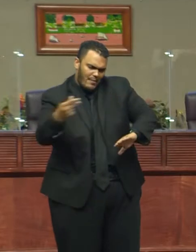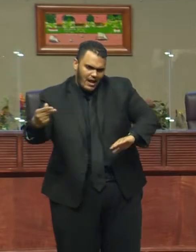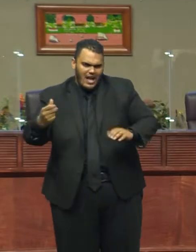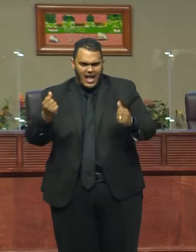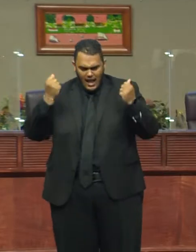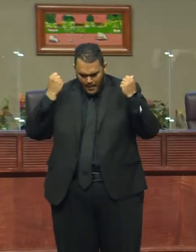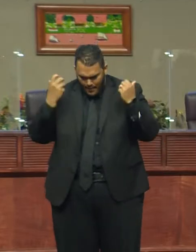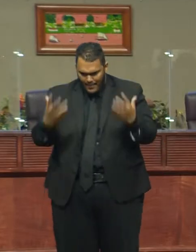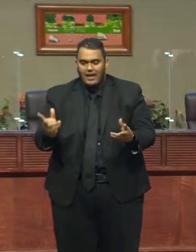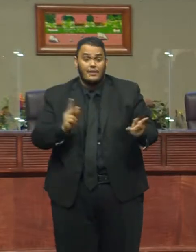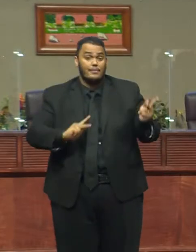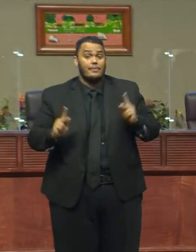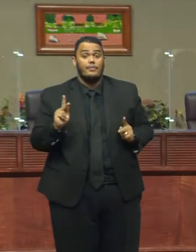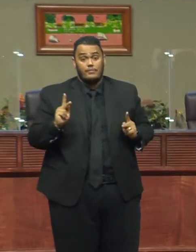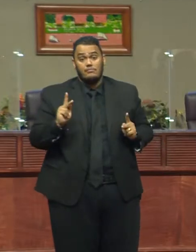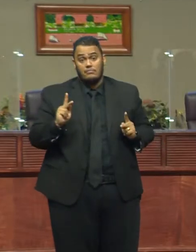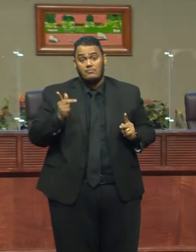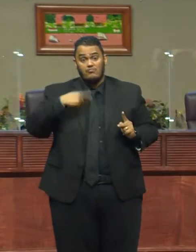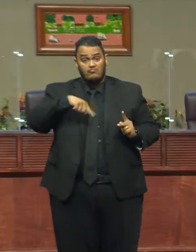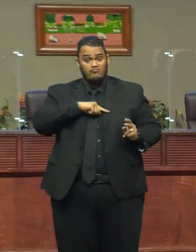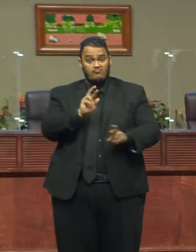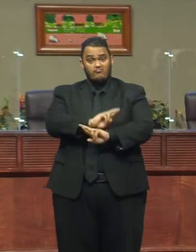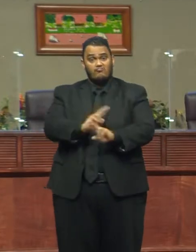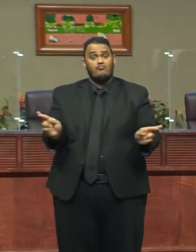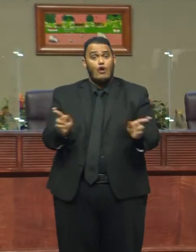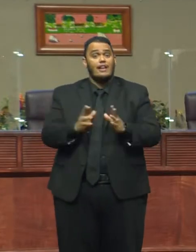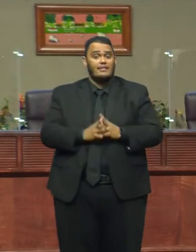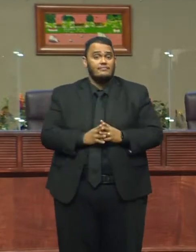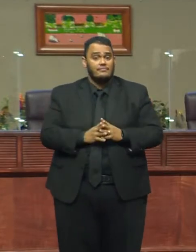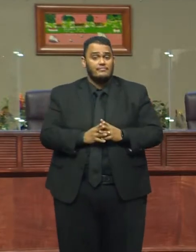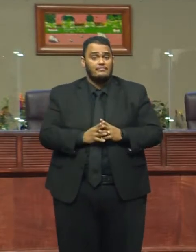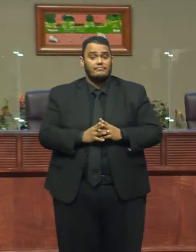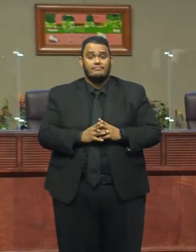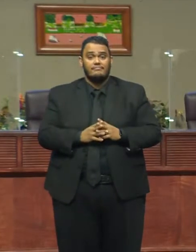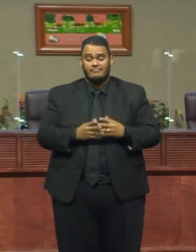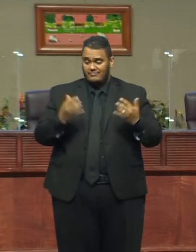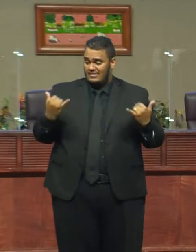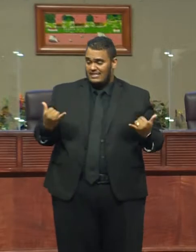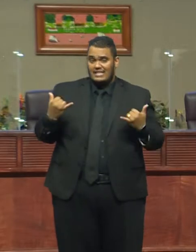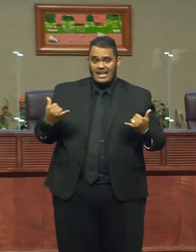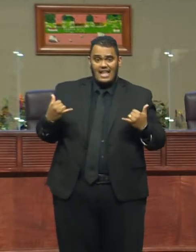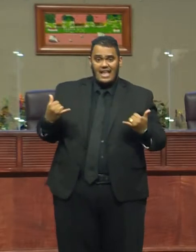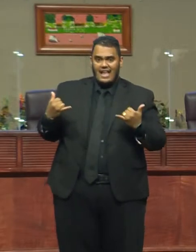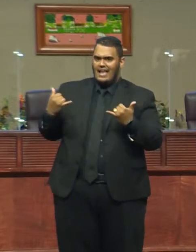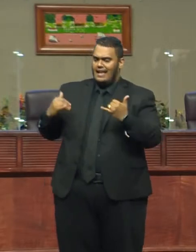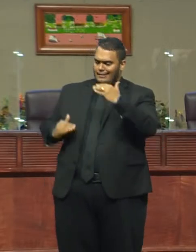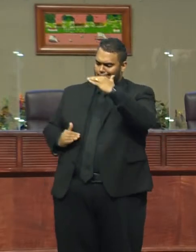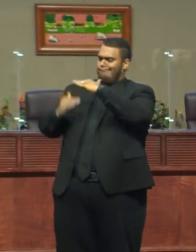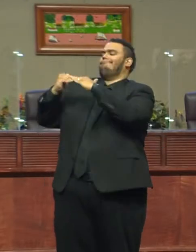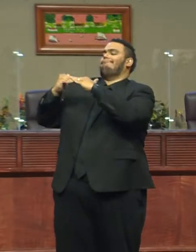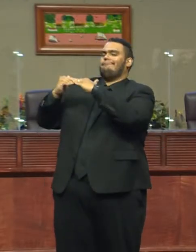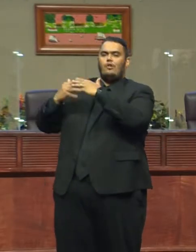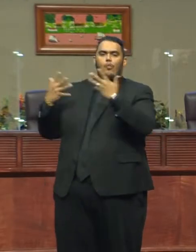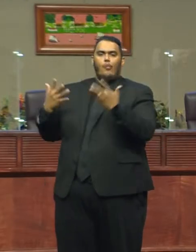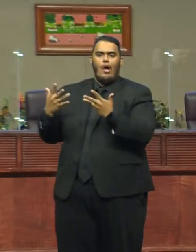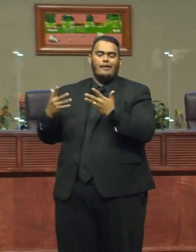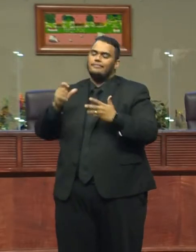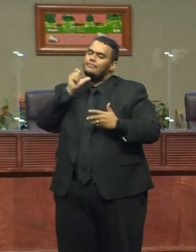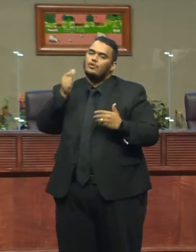prepared to do that. So we're only limited today by the lack of available